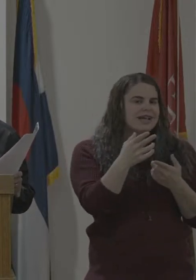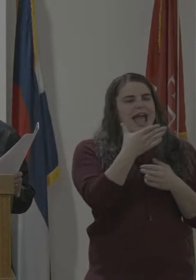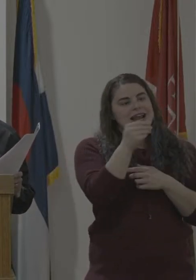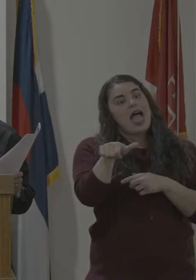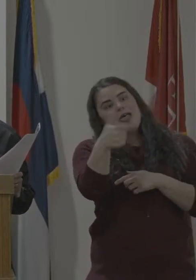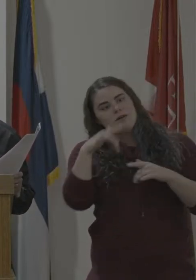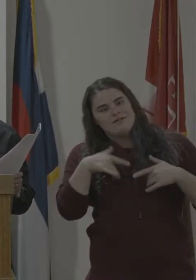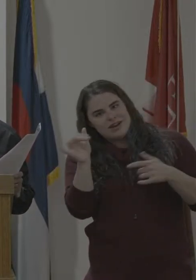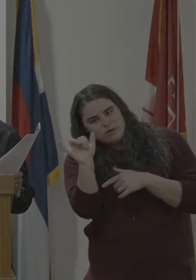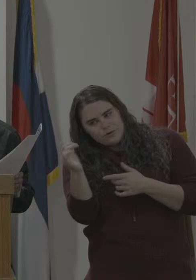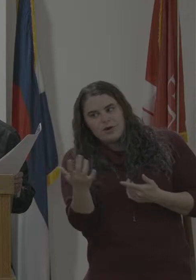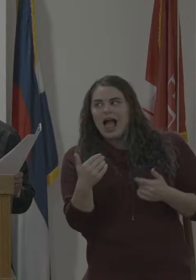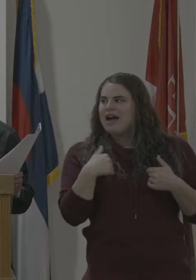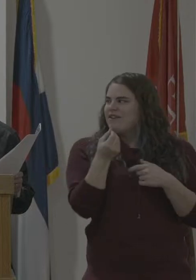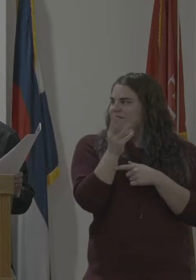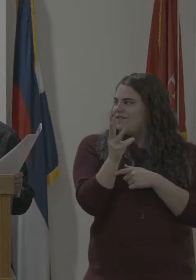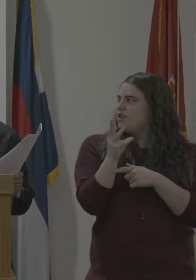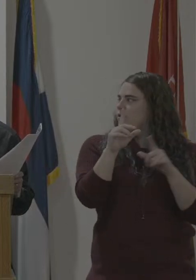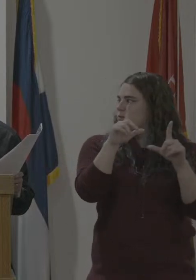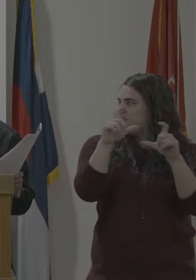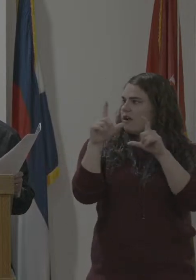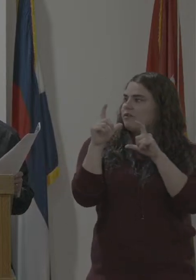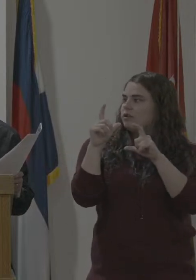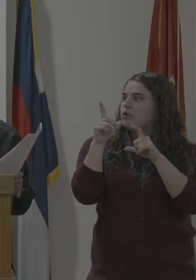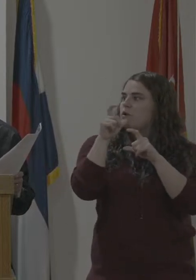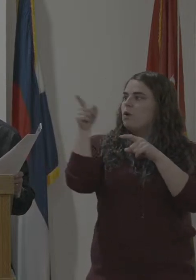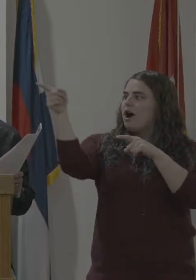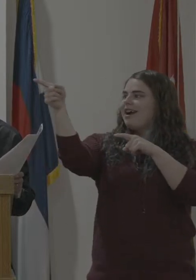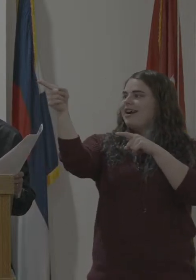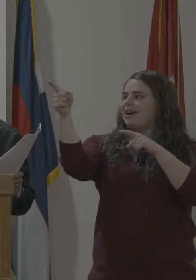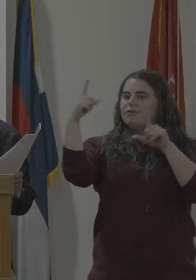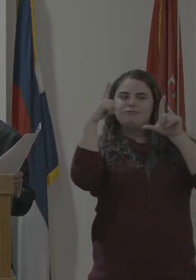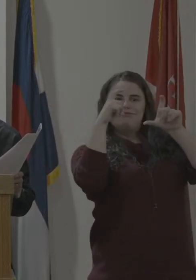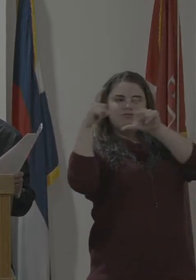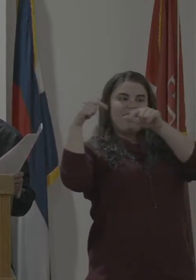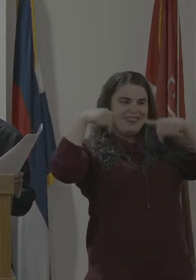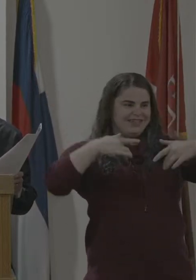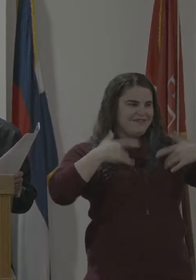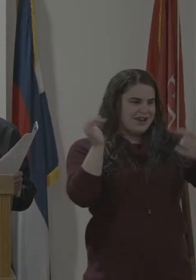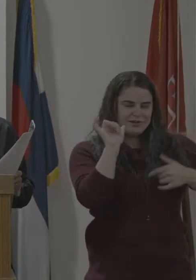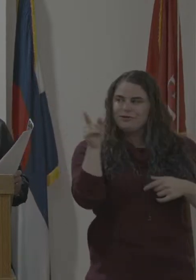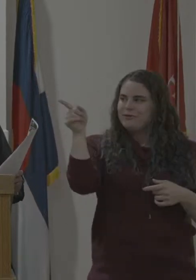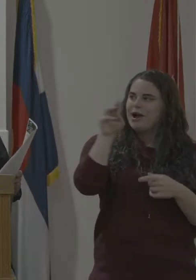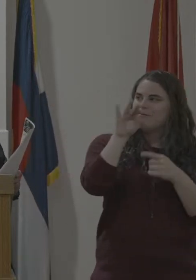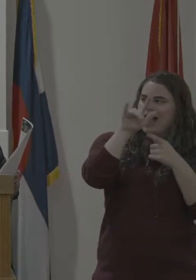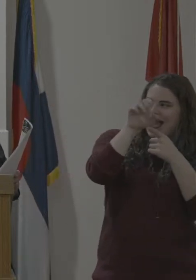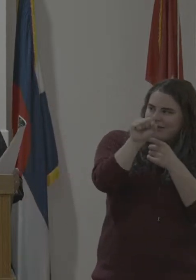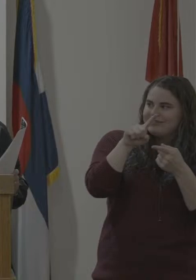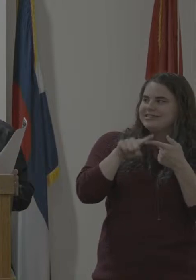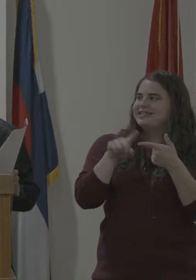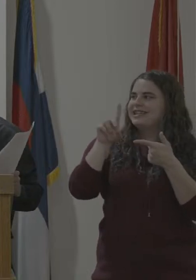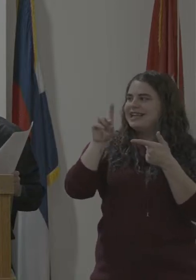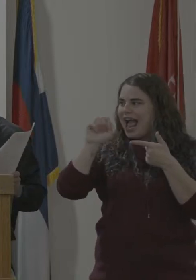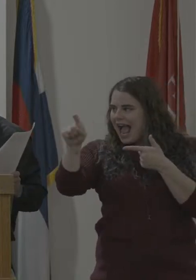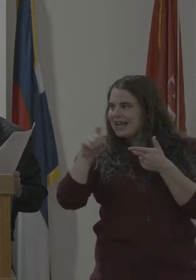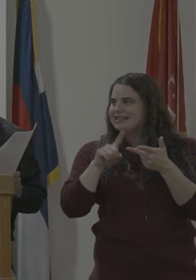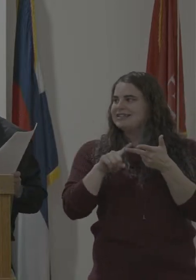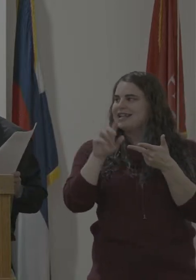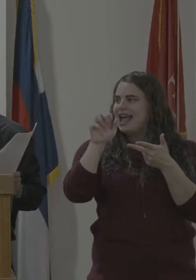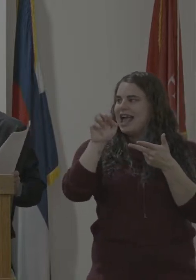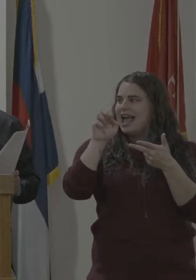a few photographers out there shooting this event as well. Yes, I see Miles out there. I think Edwin's shooting. Dax around here shooting as well, I